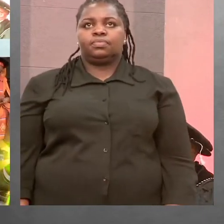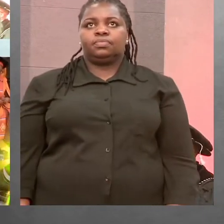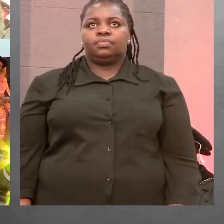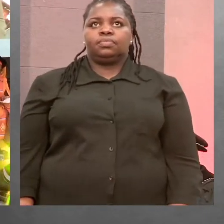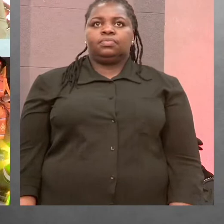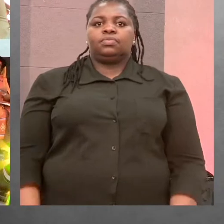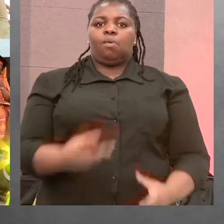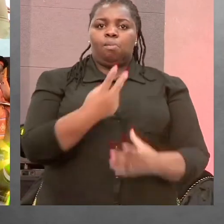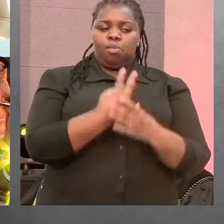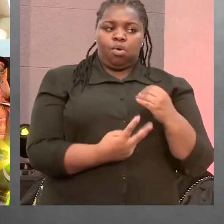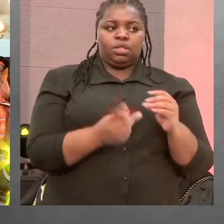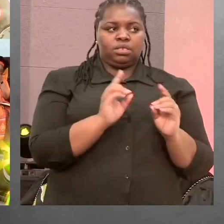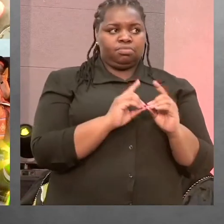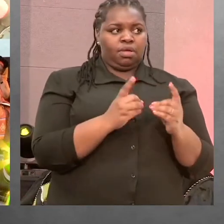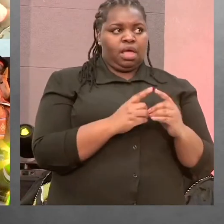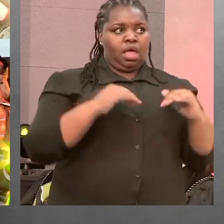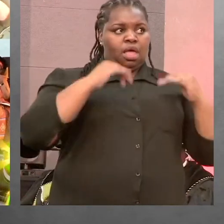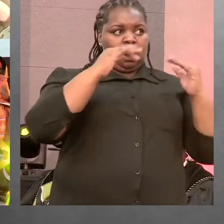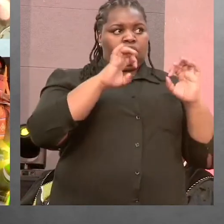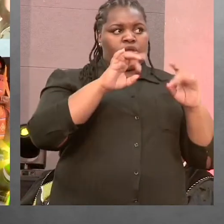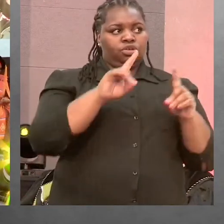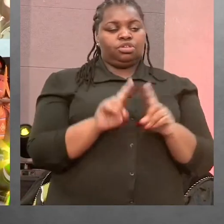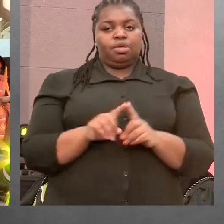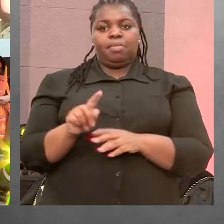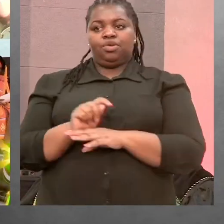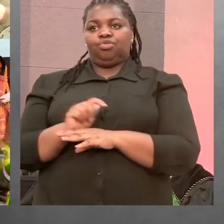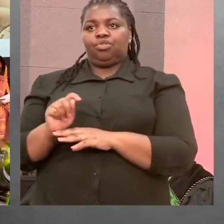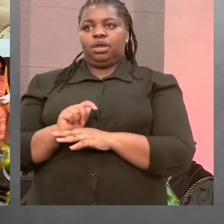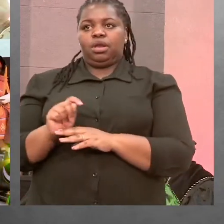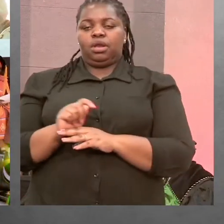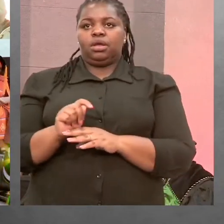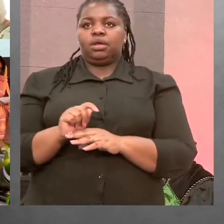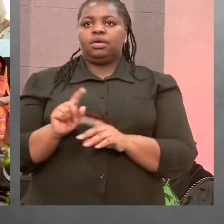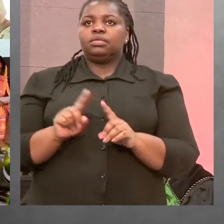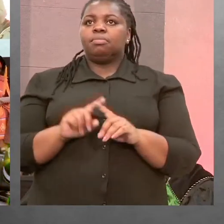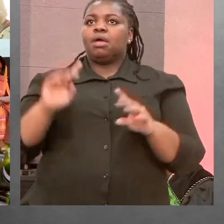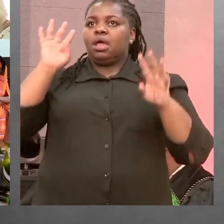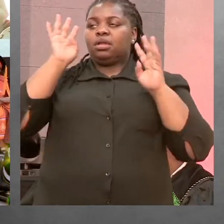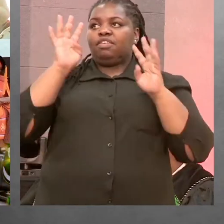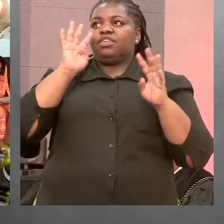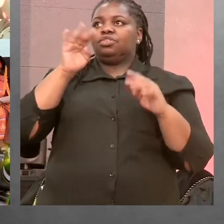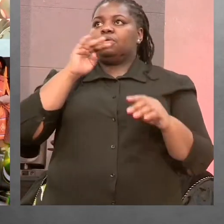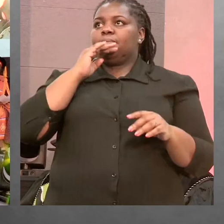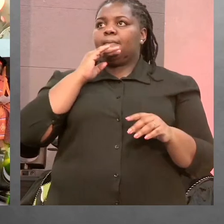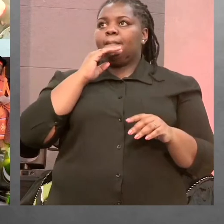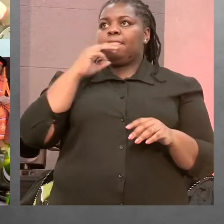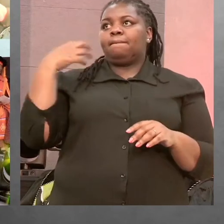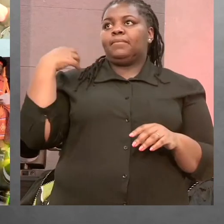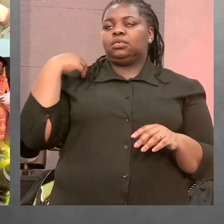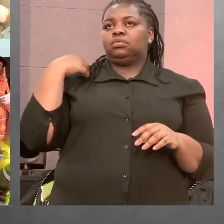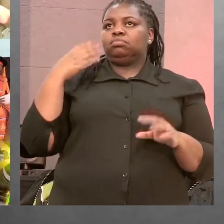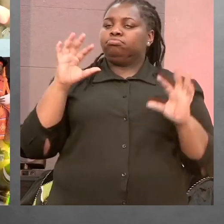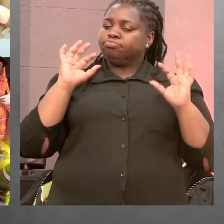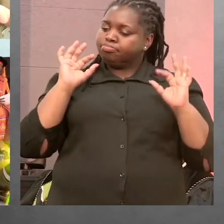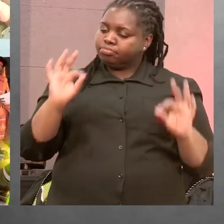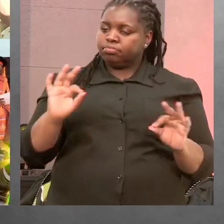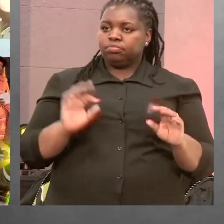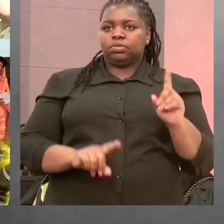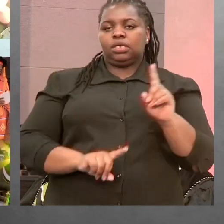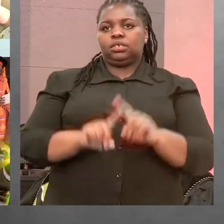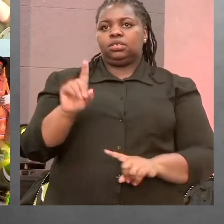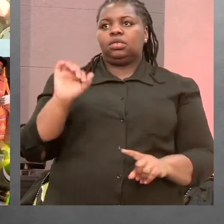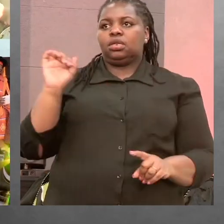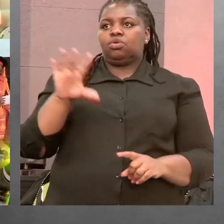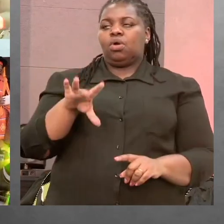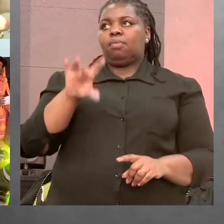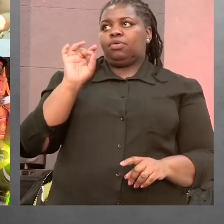Both departments of higher education and training and science innovation and the minister wish you the greatest of success in your